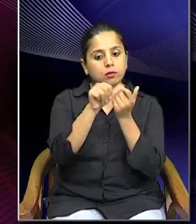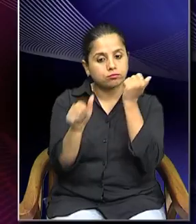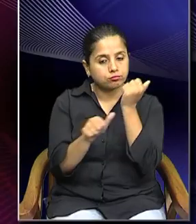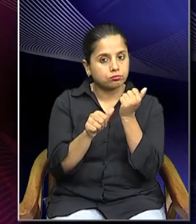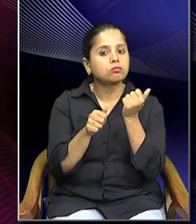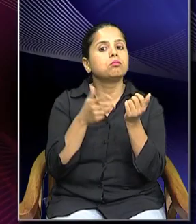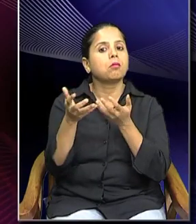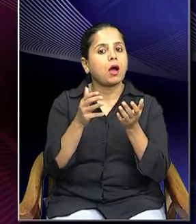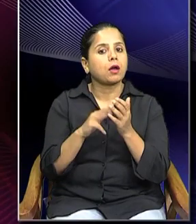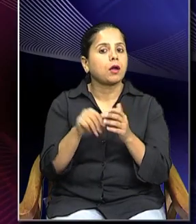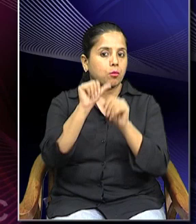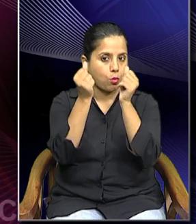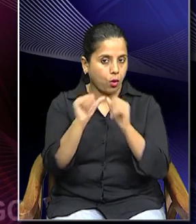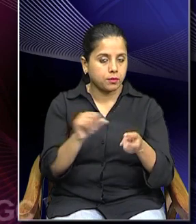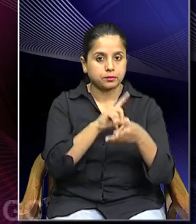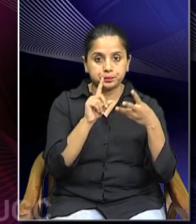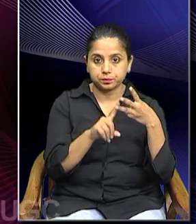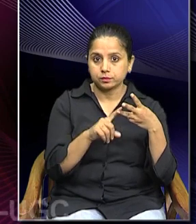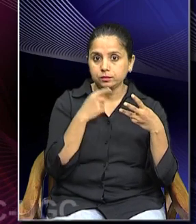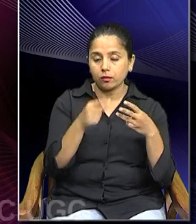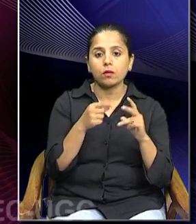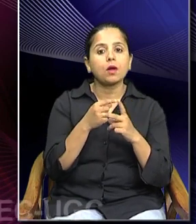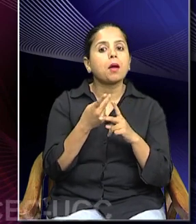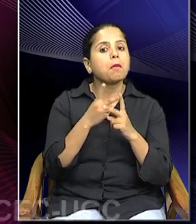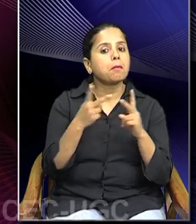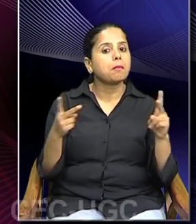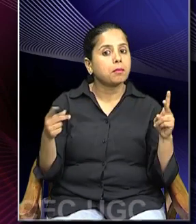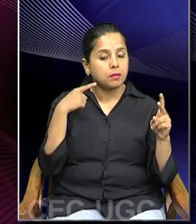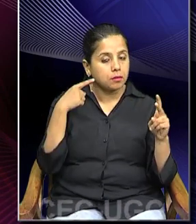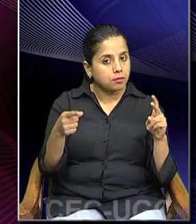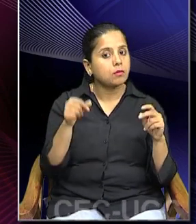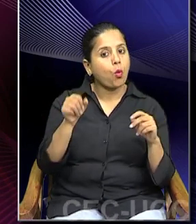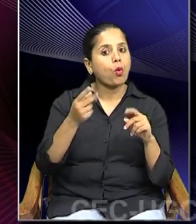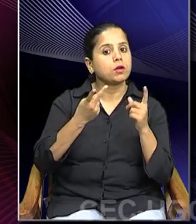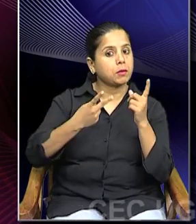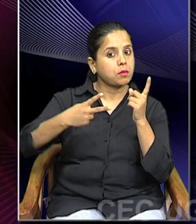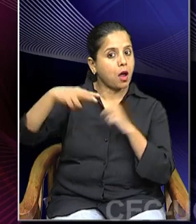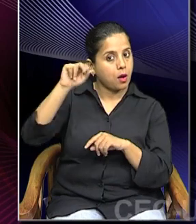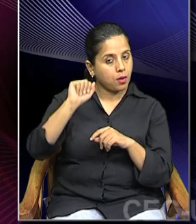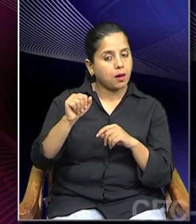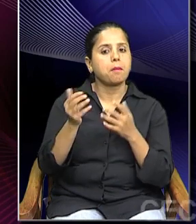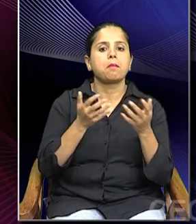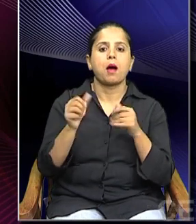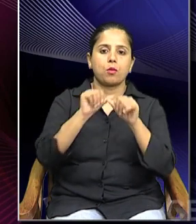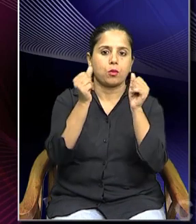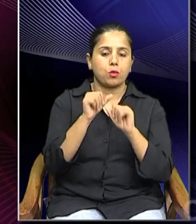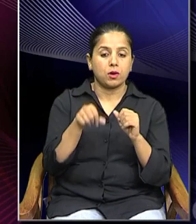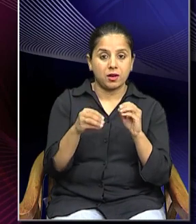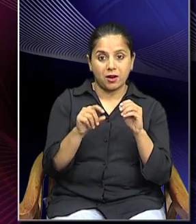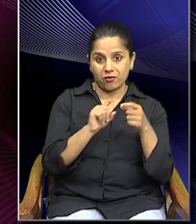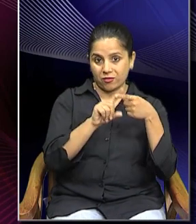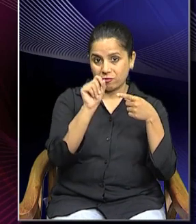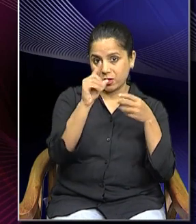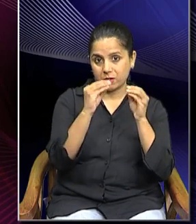model. And number three, multiple market model. According to the boundless market